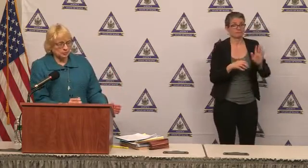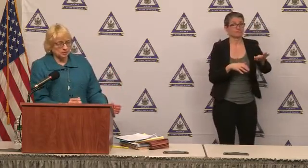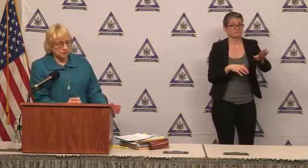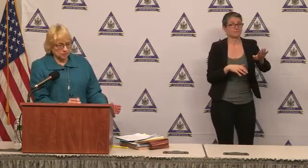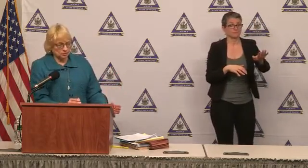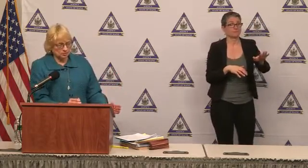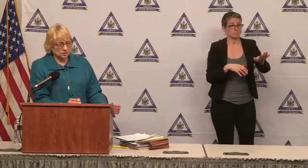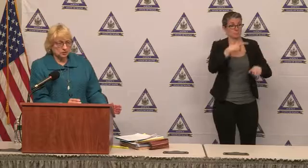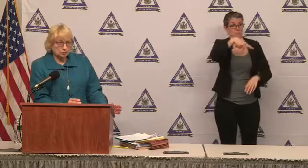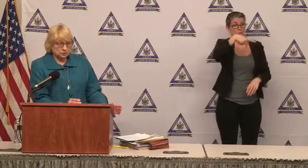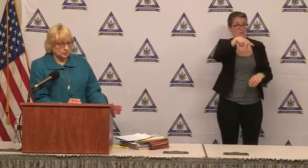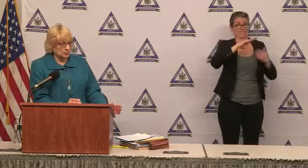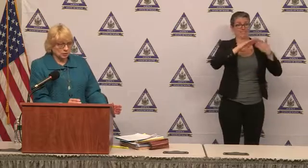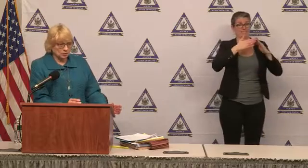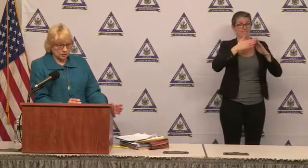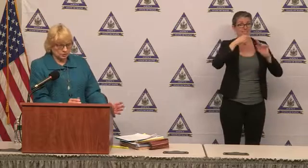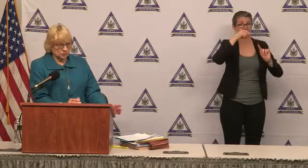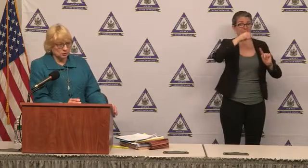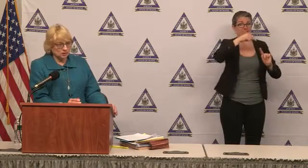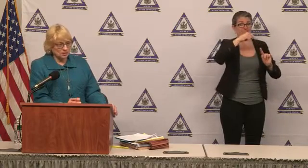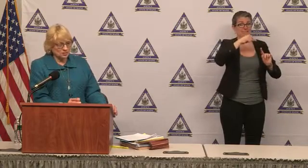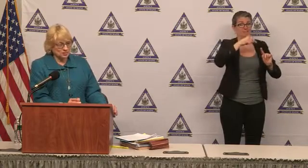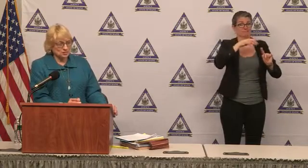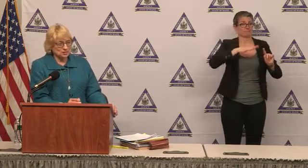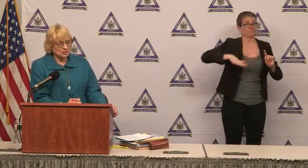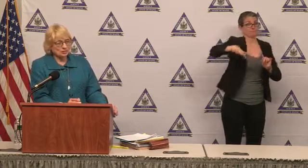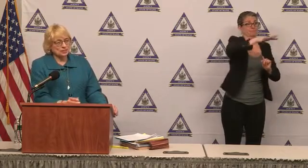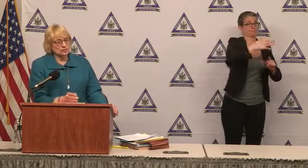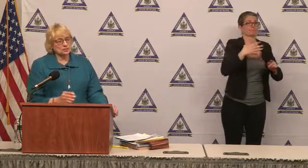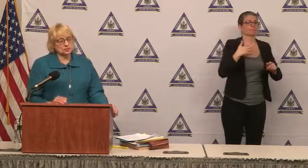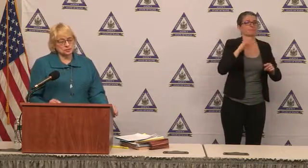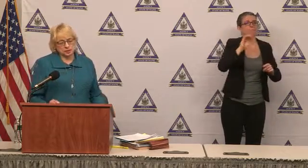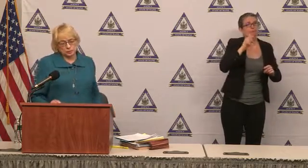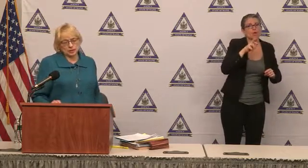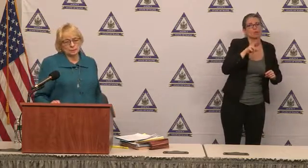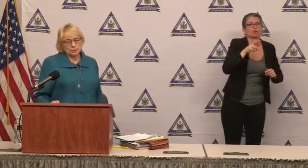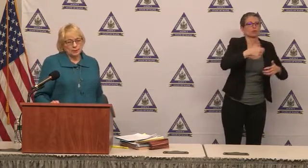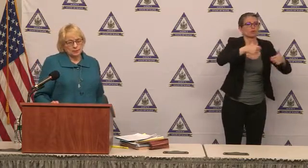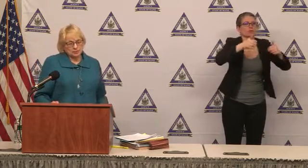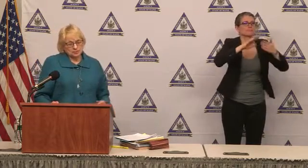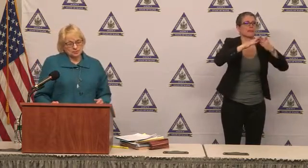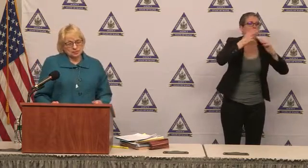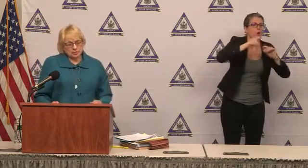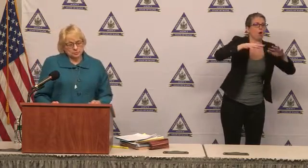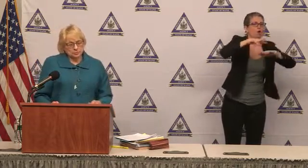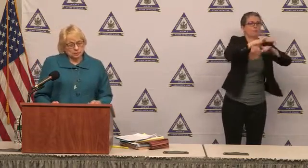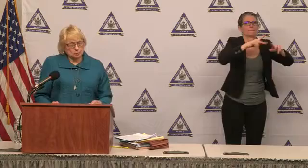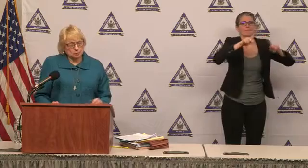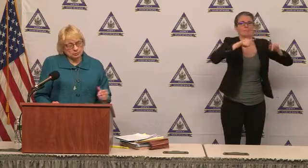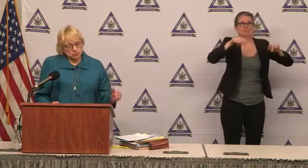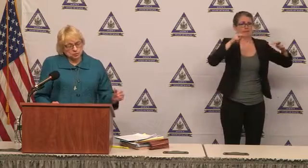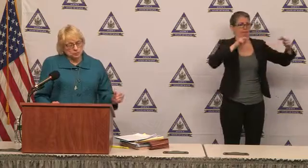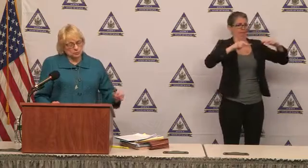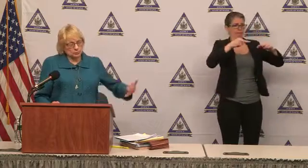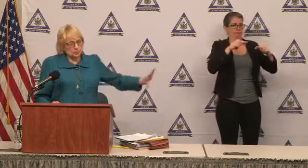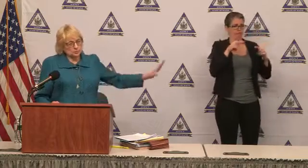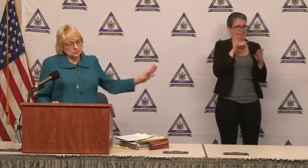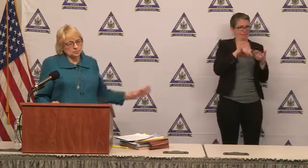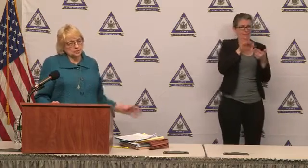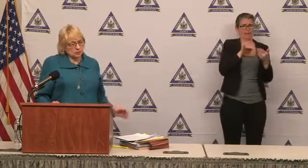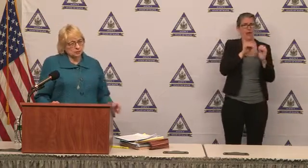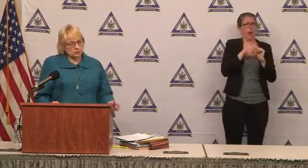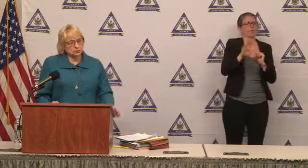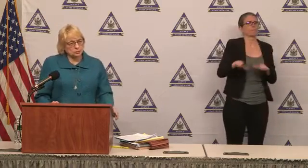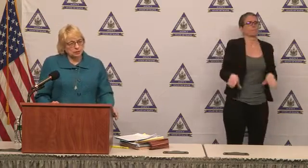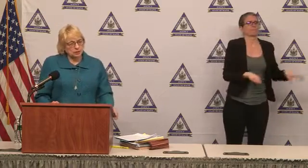happening in their city, which is as you know, the largest city in the state of Maine. They're seeing other problems and issues that we may not be